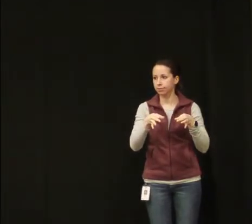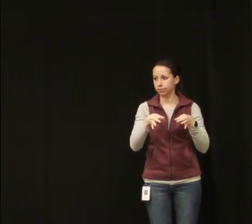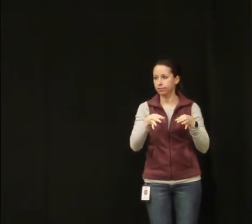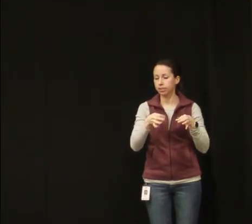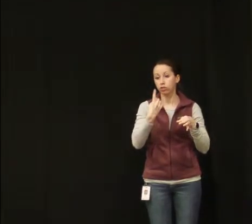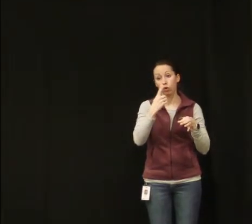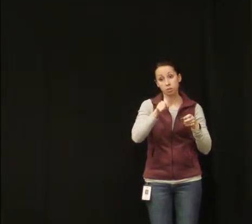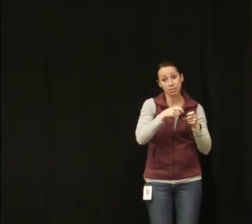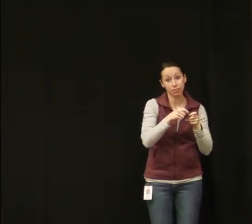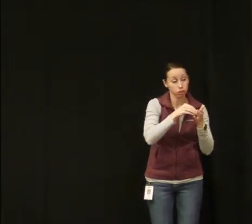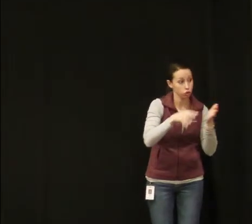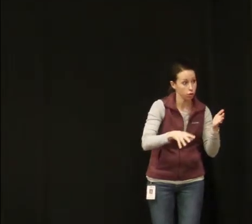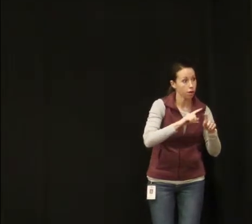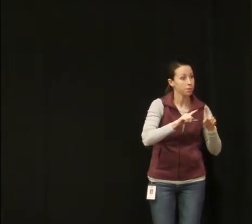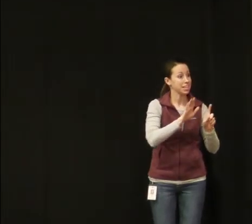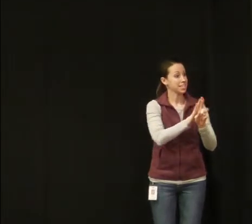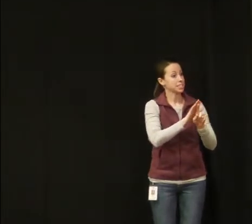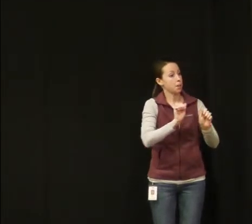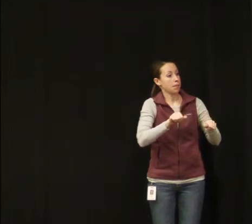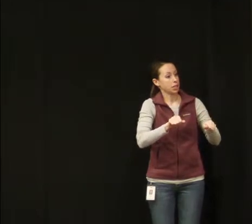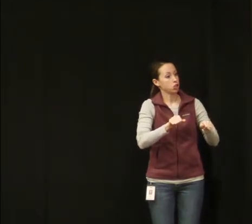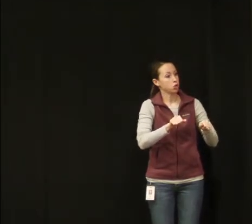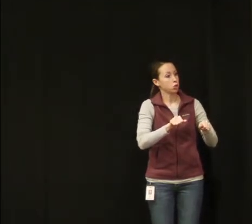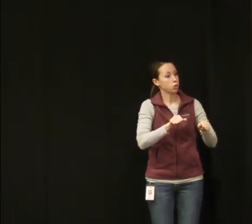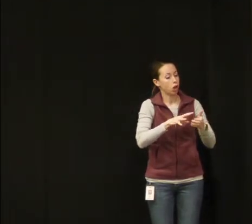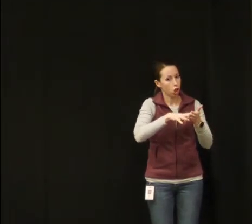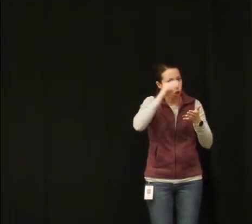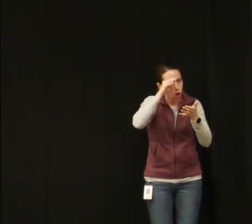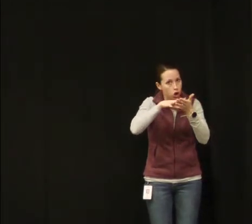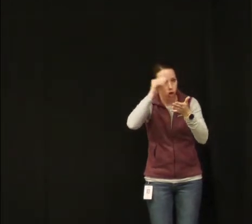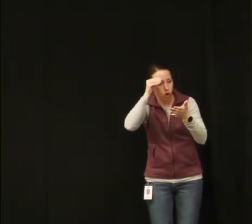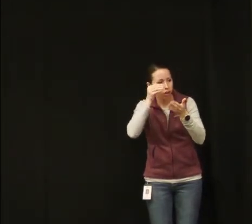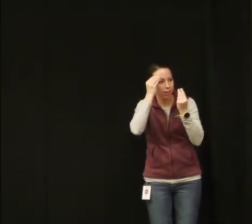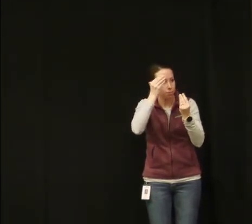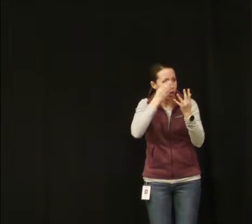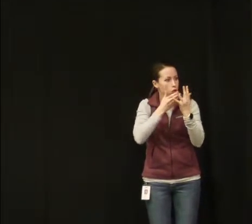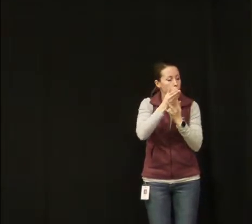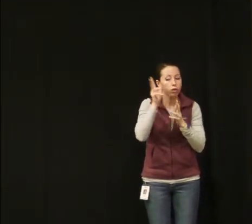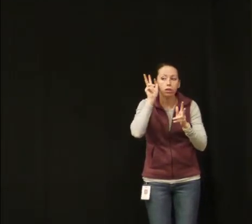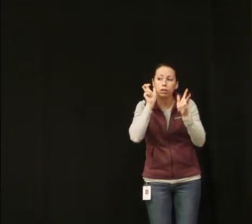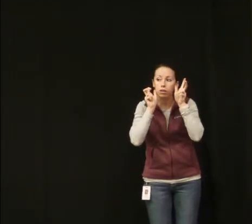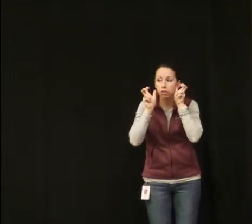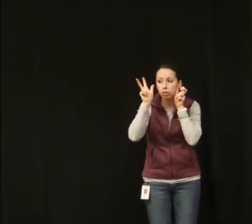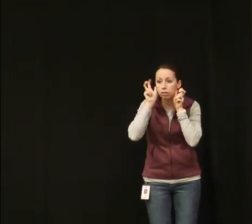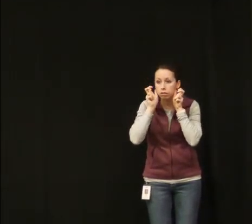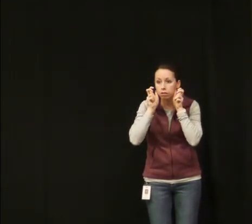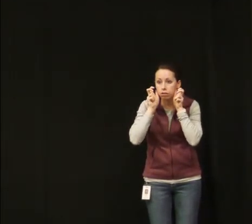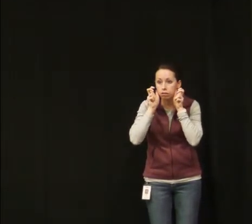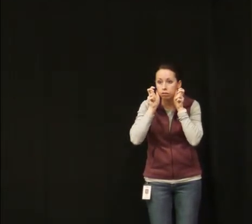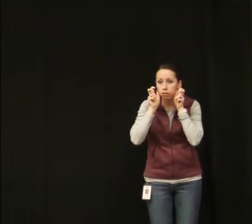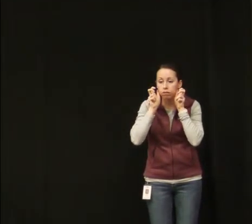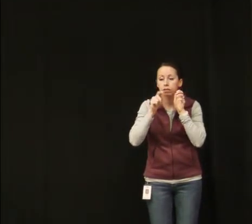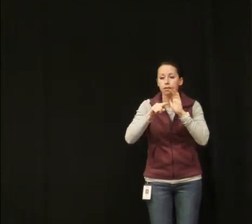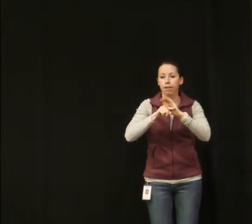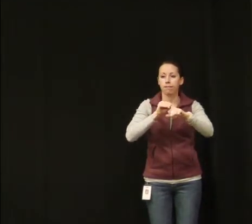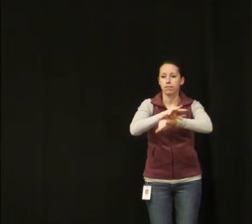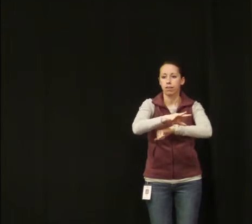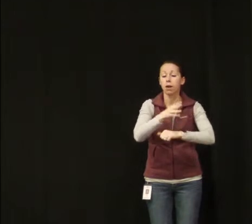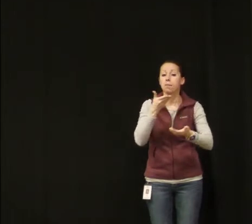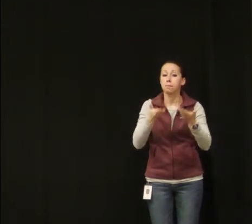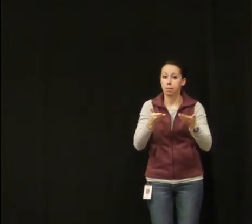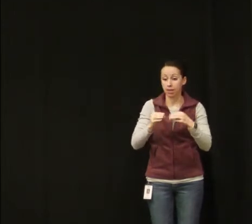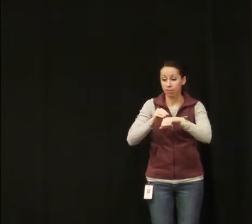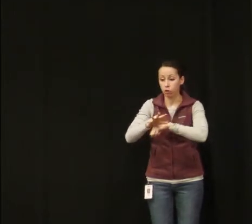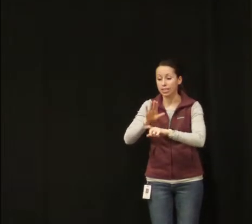but his ability to acquire information through auditory channels may impact his peer